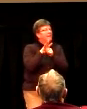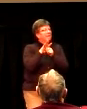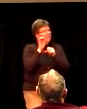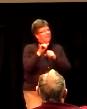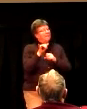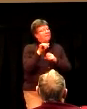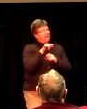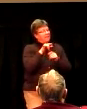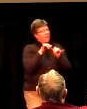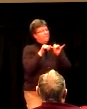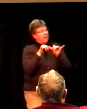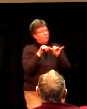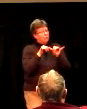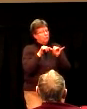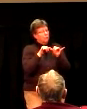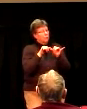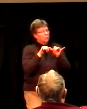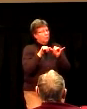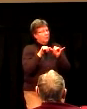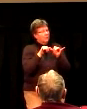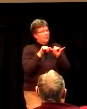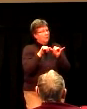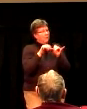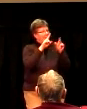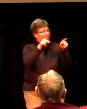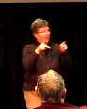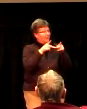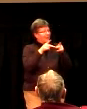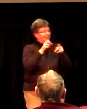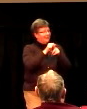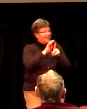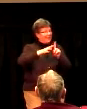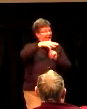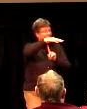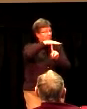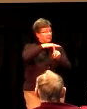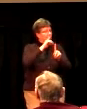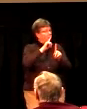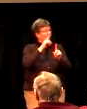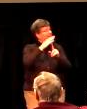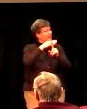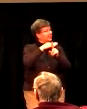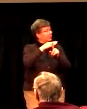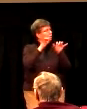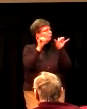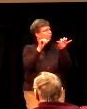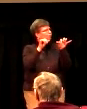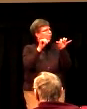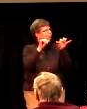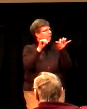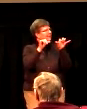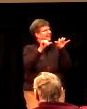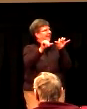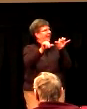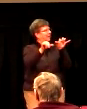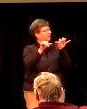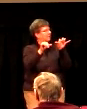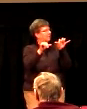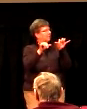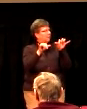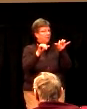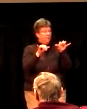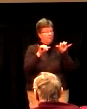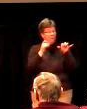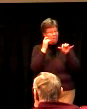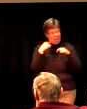that they measured a place in the atmosphere where the temperature didn't drop anymore. And all of our experience